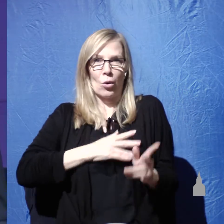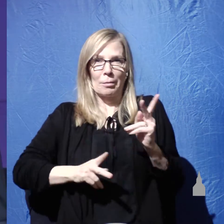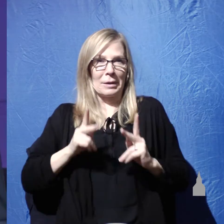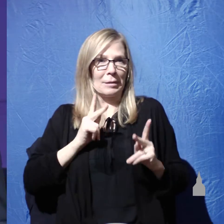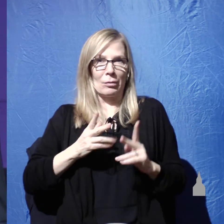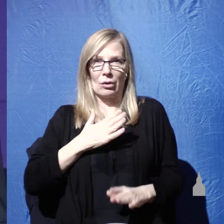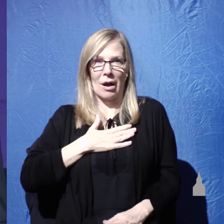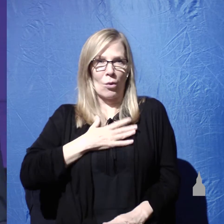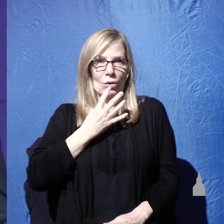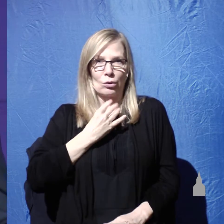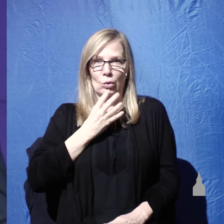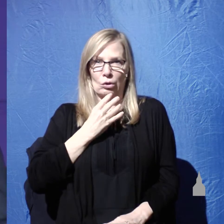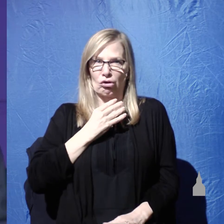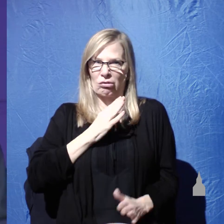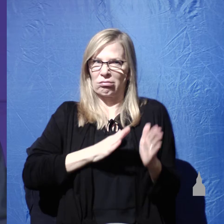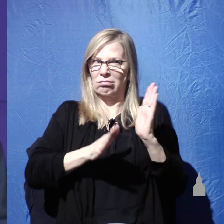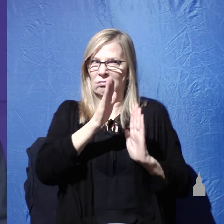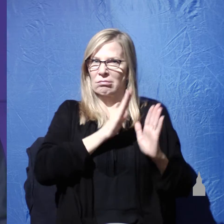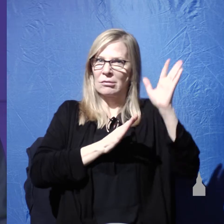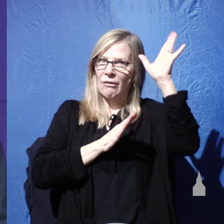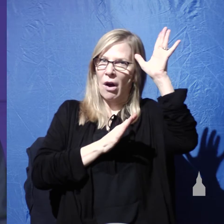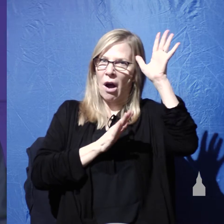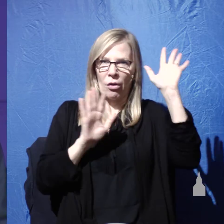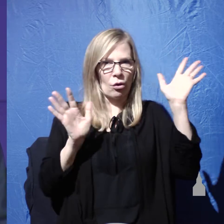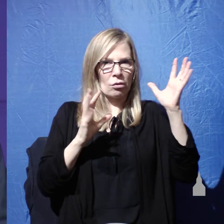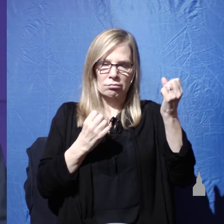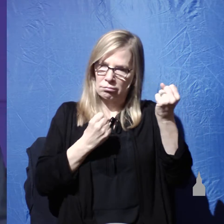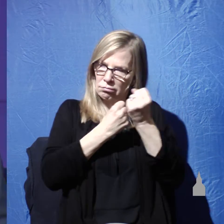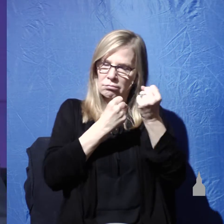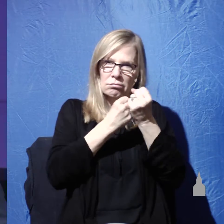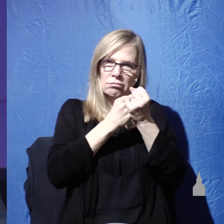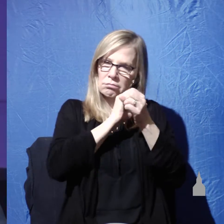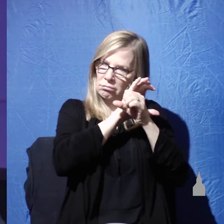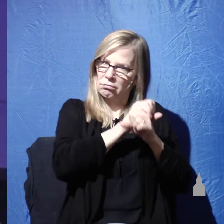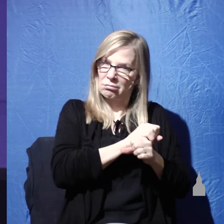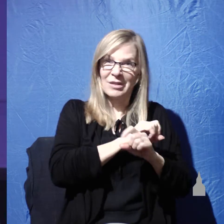of our fathers, yet I was delivered as a prisoner